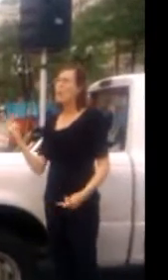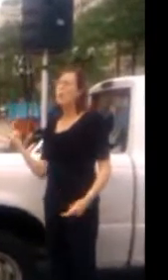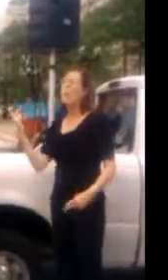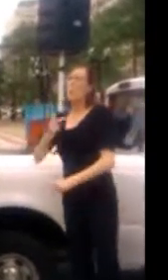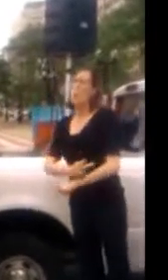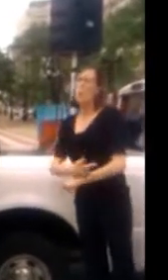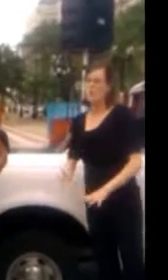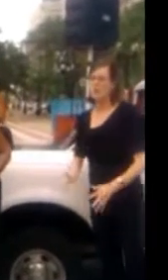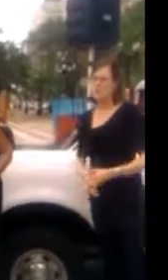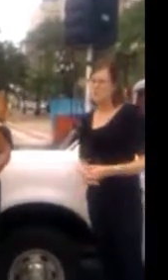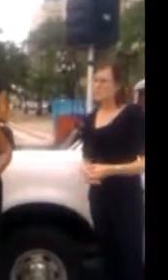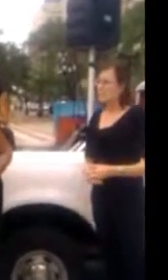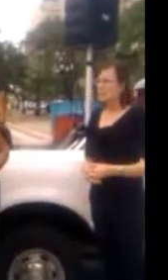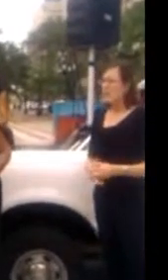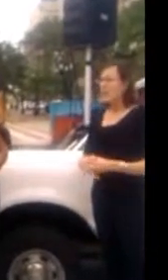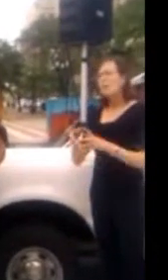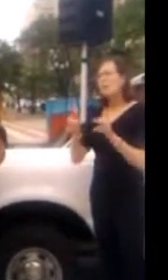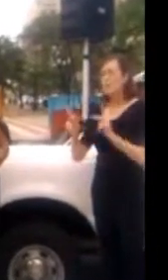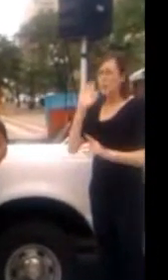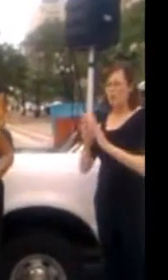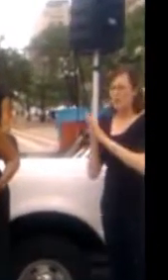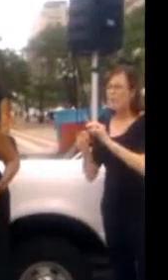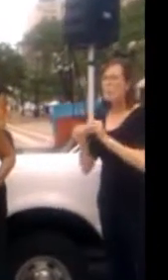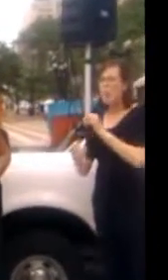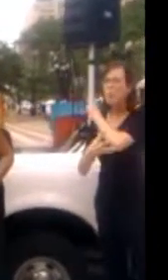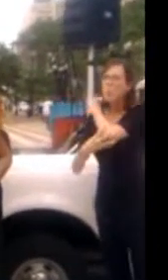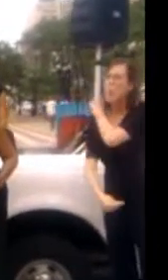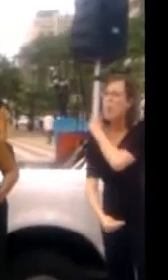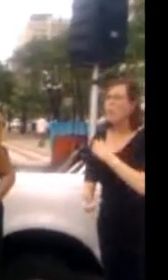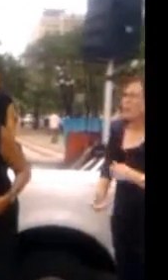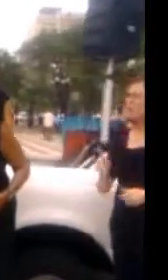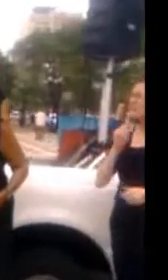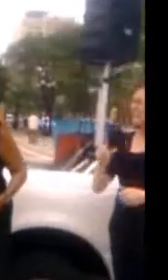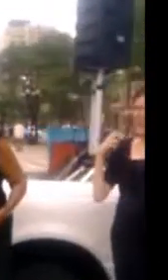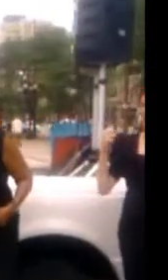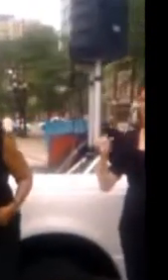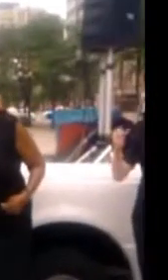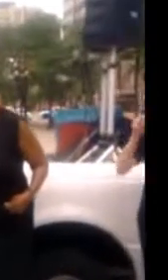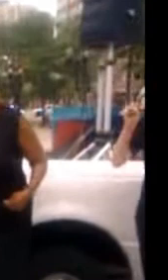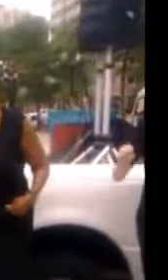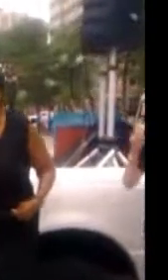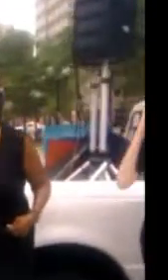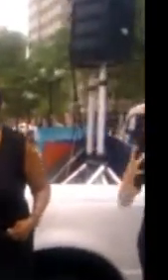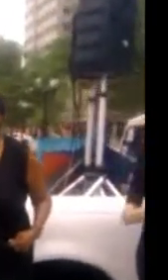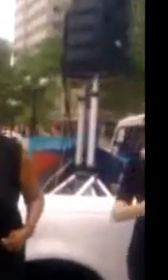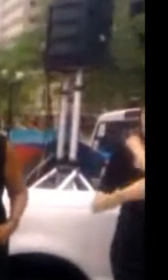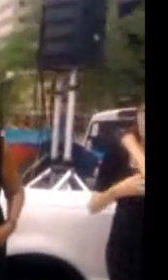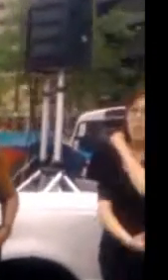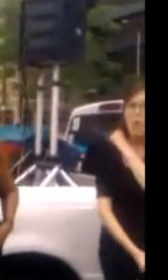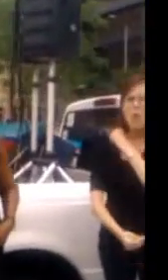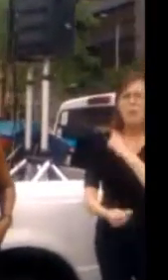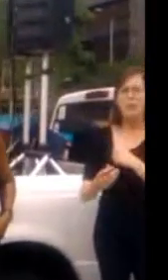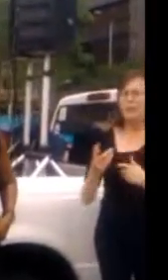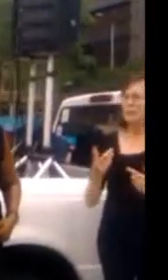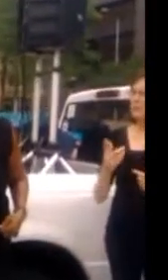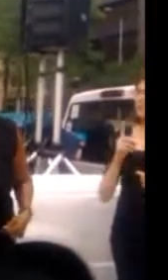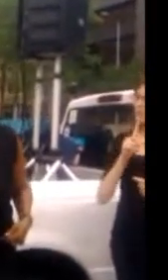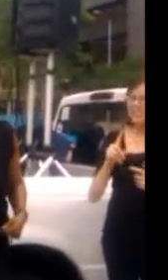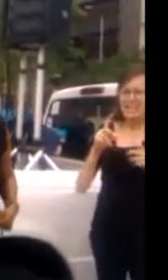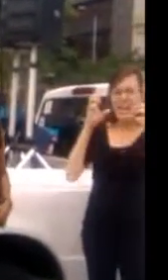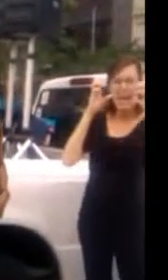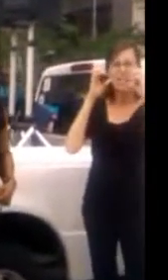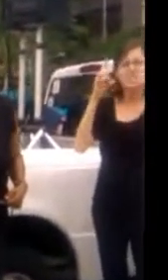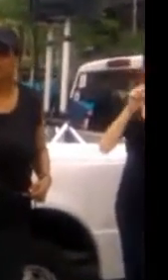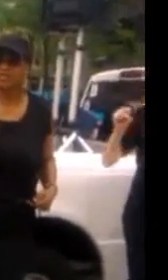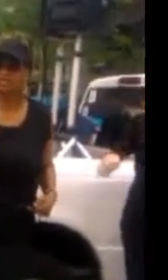poorer. People are going to be poorer. Our health system is going to be poorer. Our education